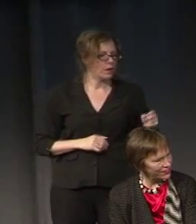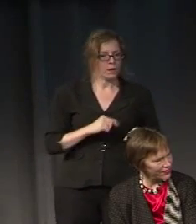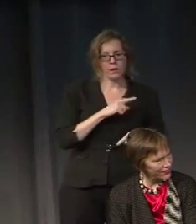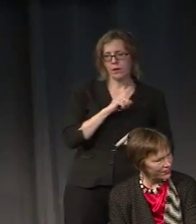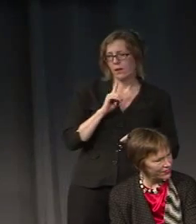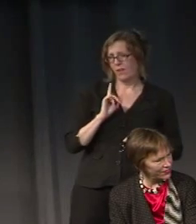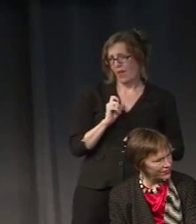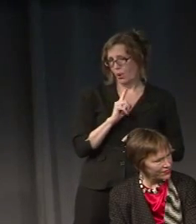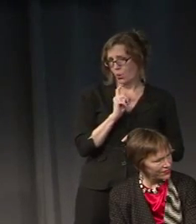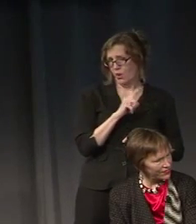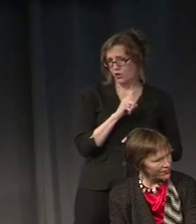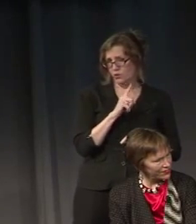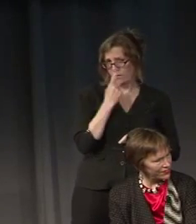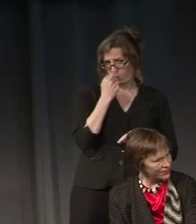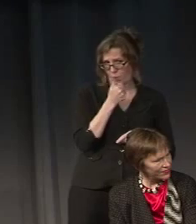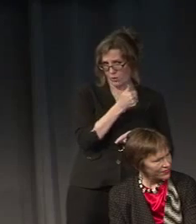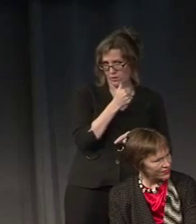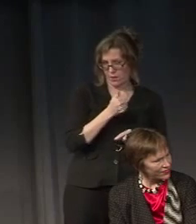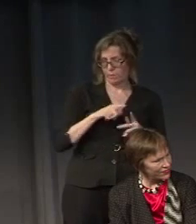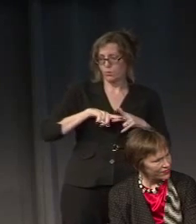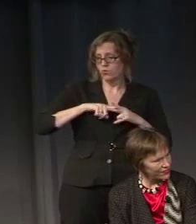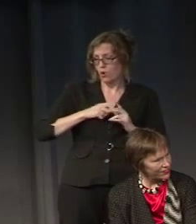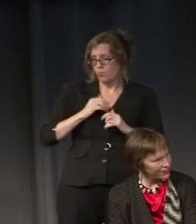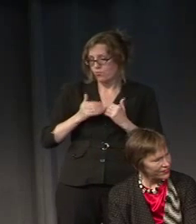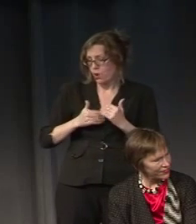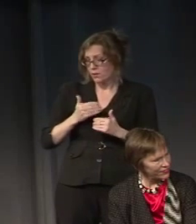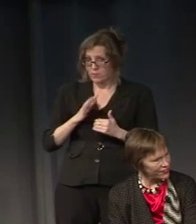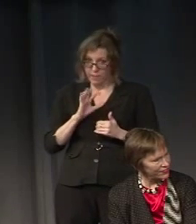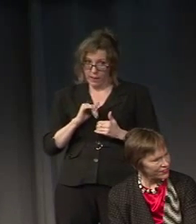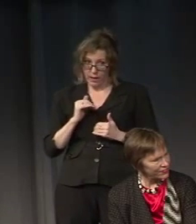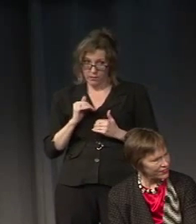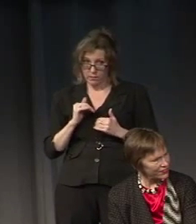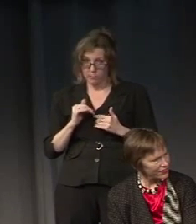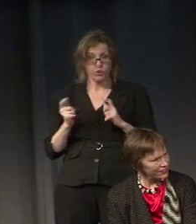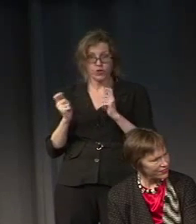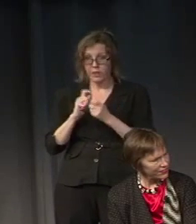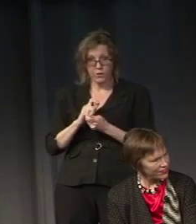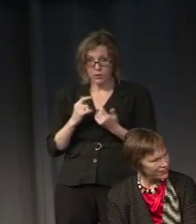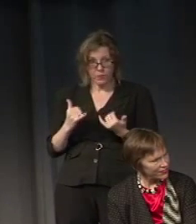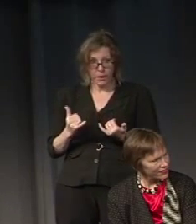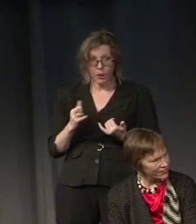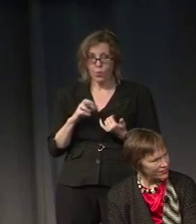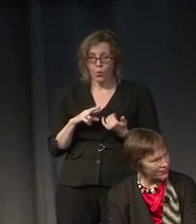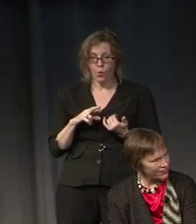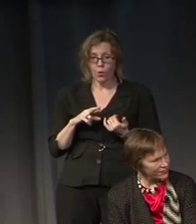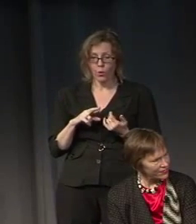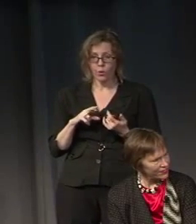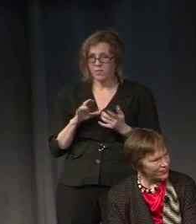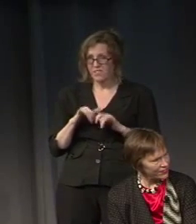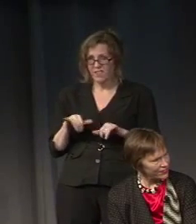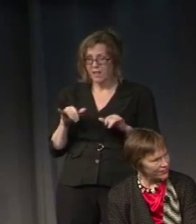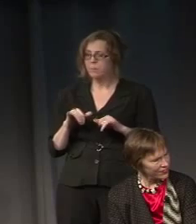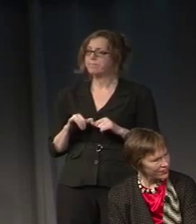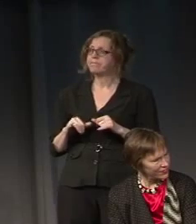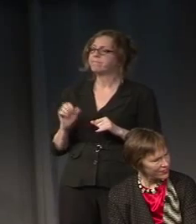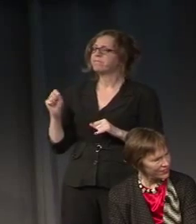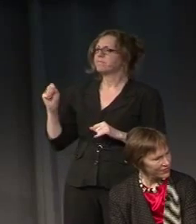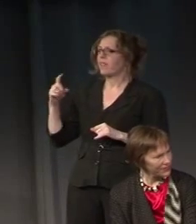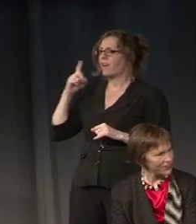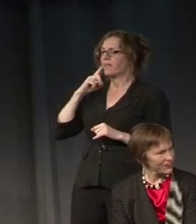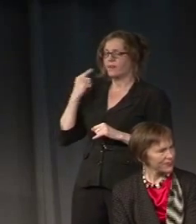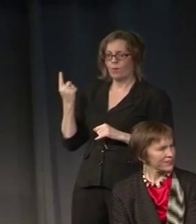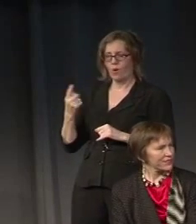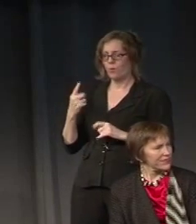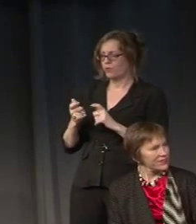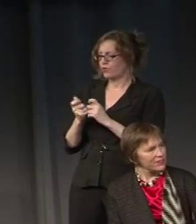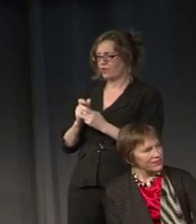have for yourself when you start the process ends up changing, or does the question remains? Yeah, I think it's always changing, though I'm